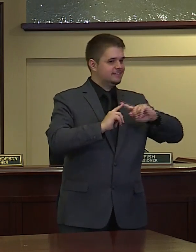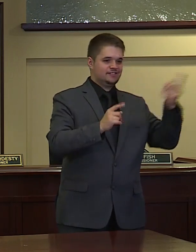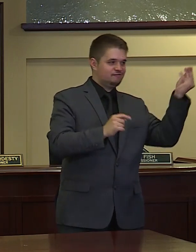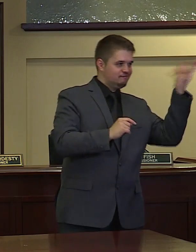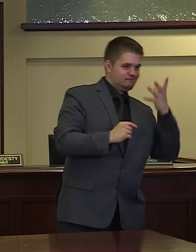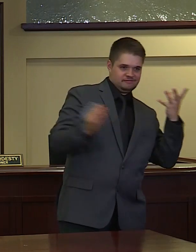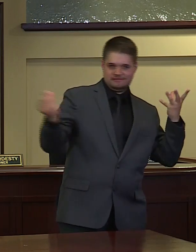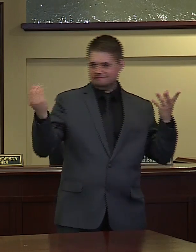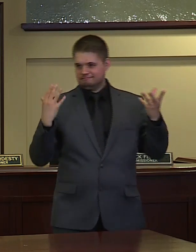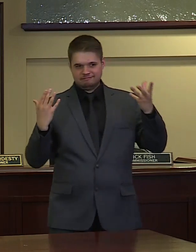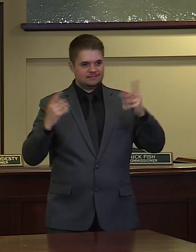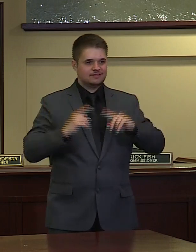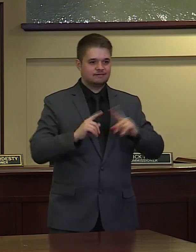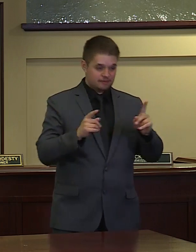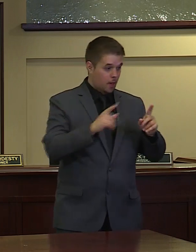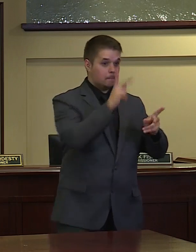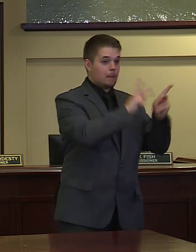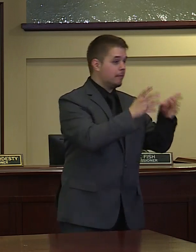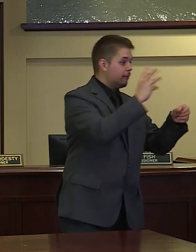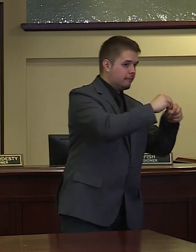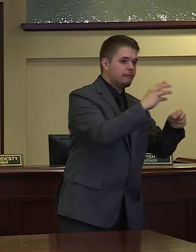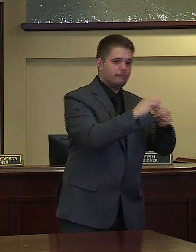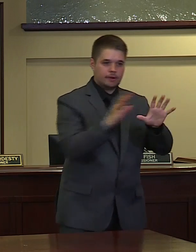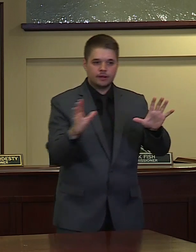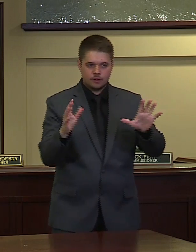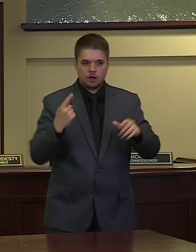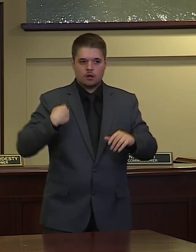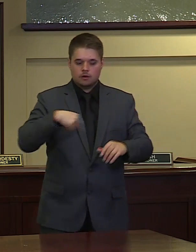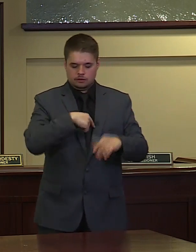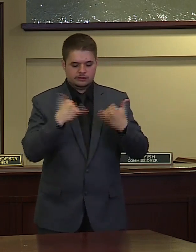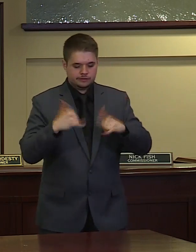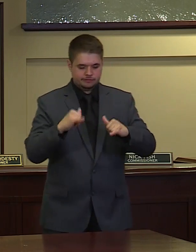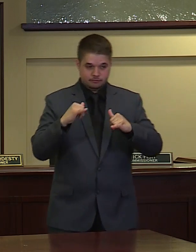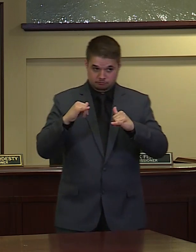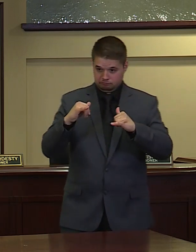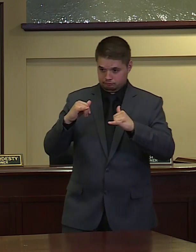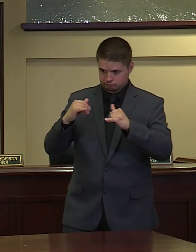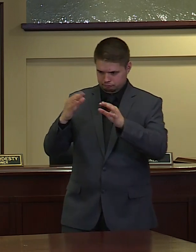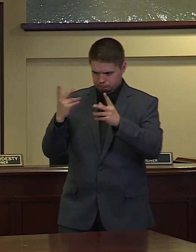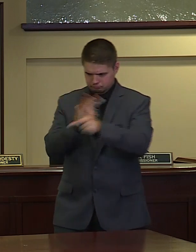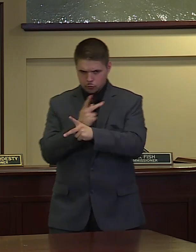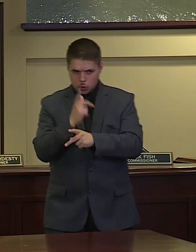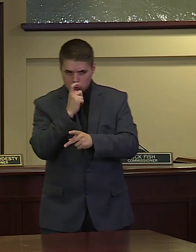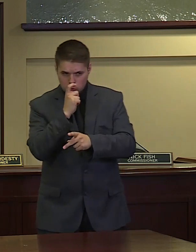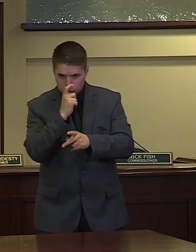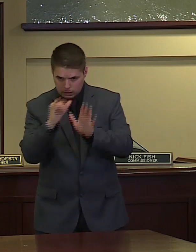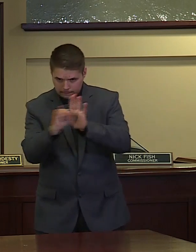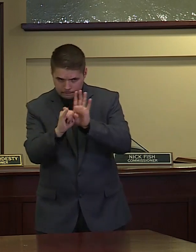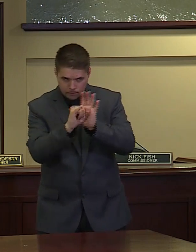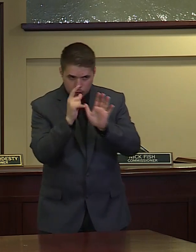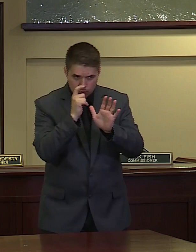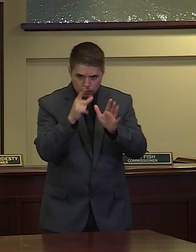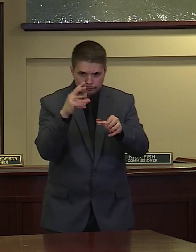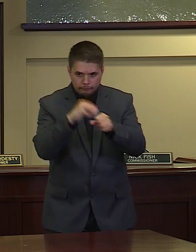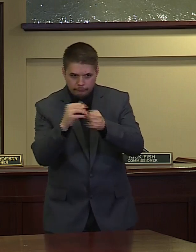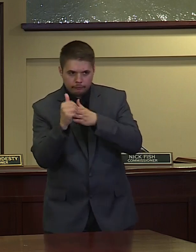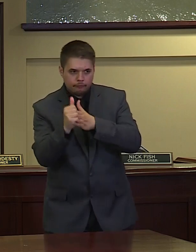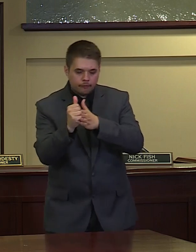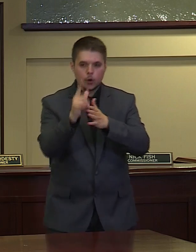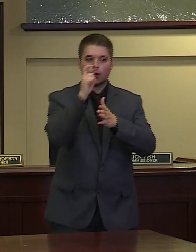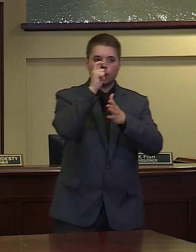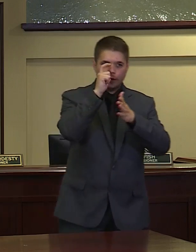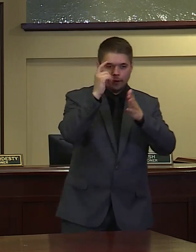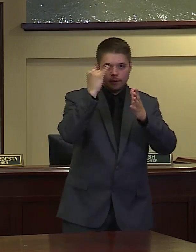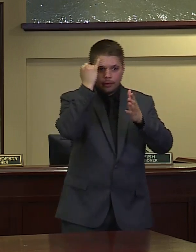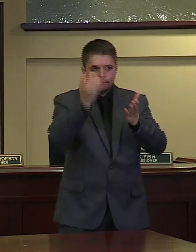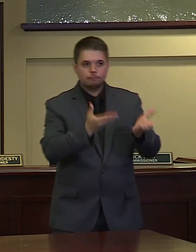before. Obviously, our teams are still working to identify all of those that were involved in causing any type of damage or committing any types of violent